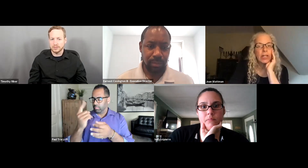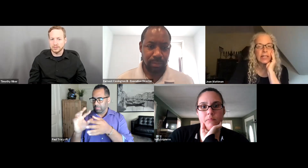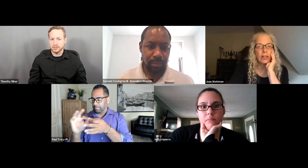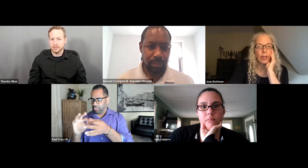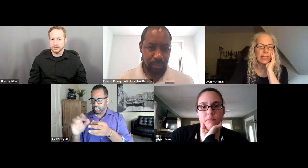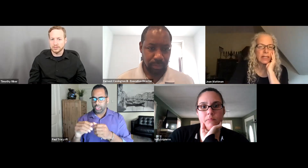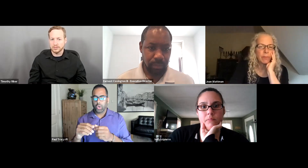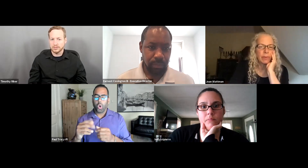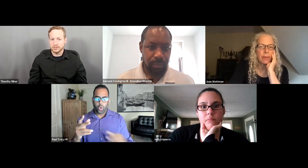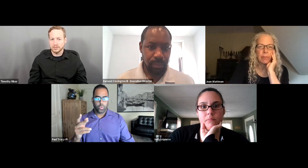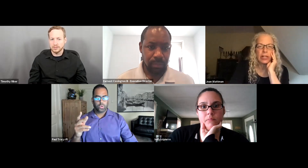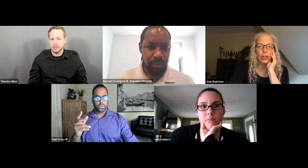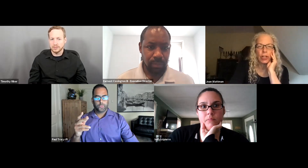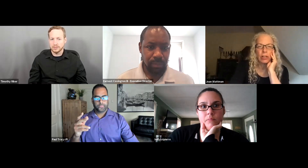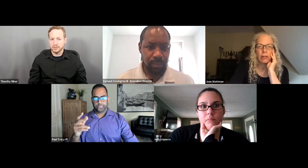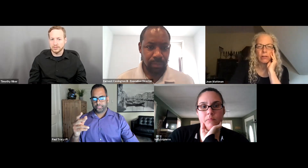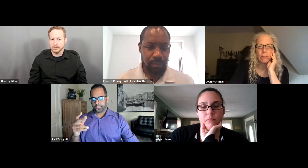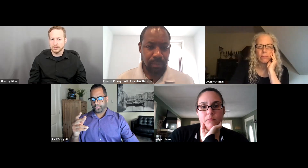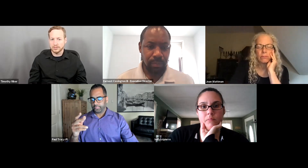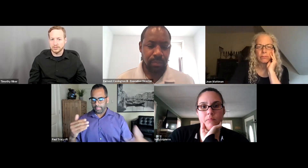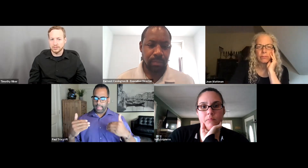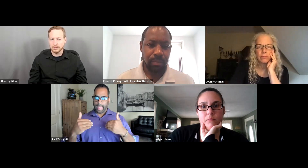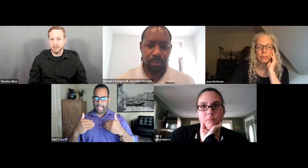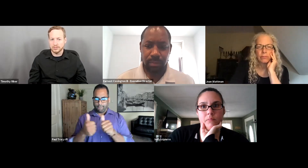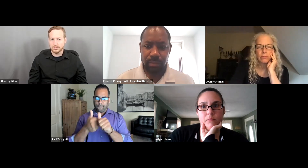you're considering, like somebody mentioned,